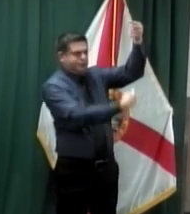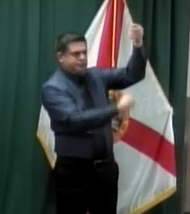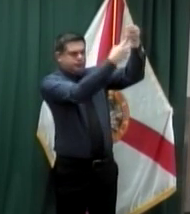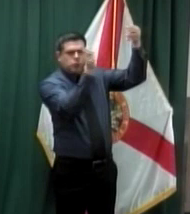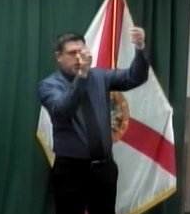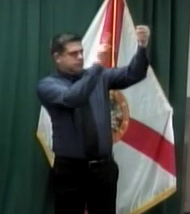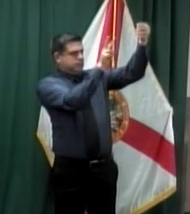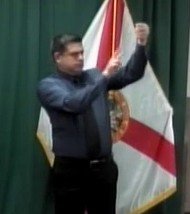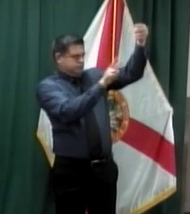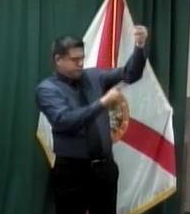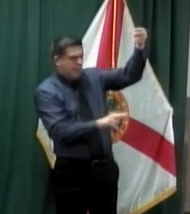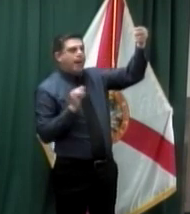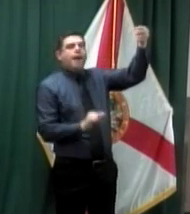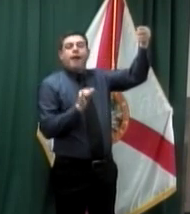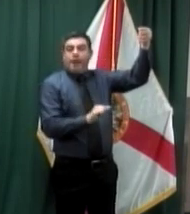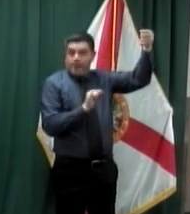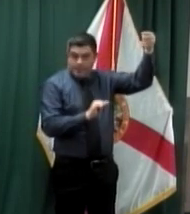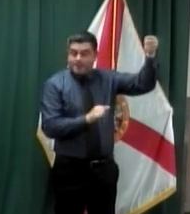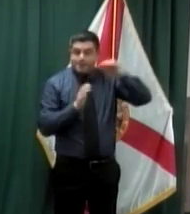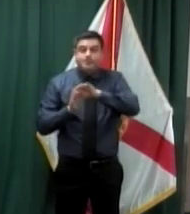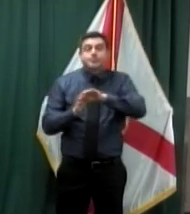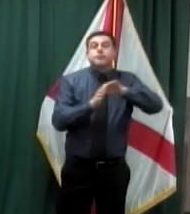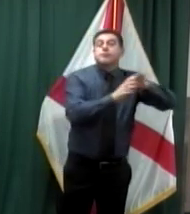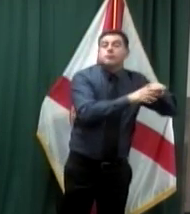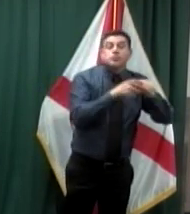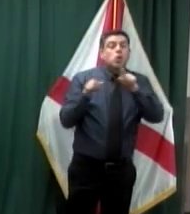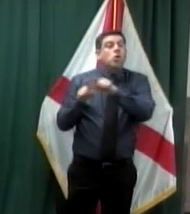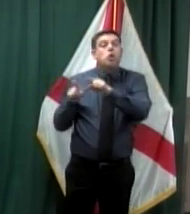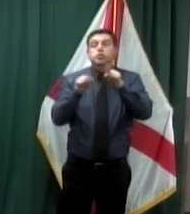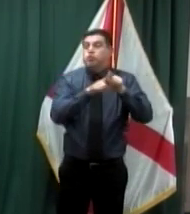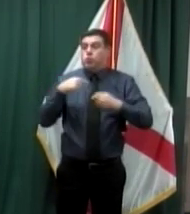To date, we have over 600 residents that have responded to this